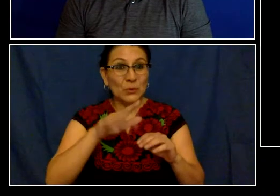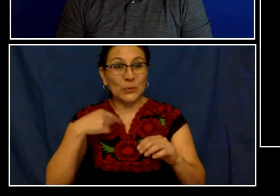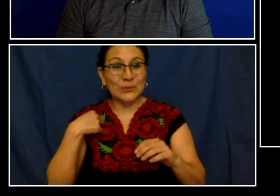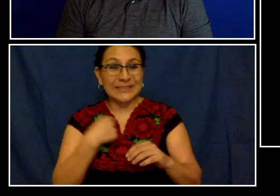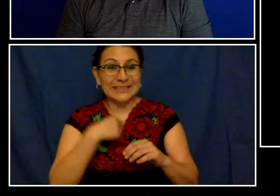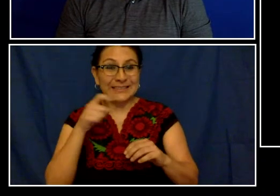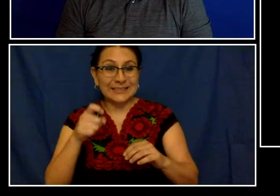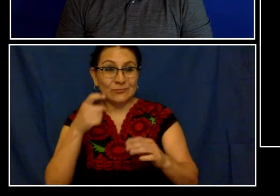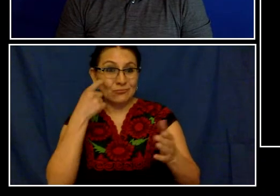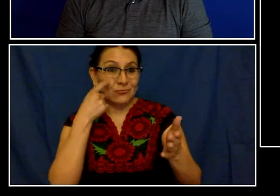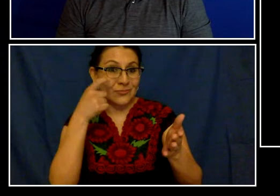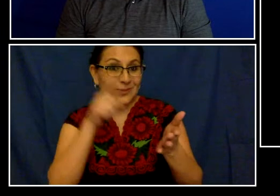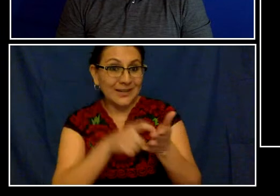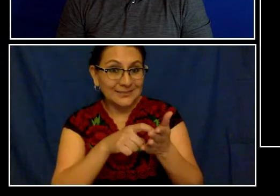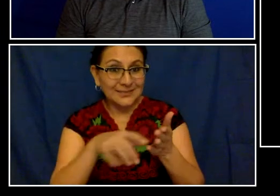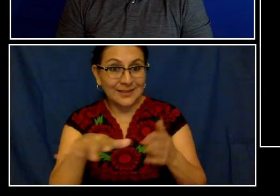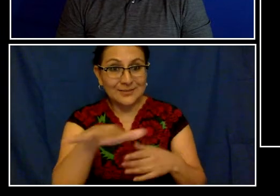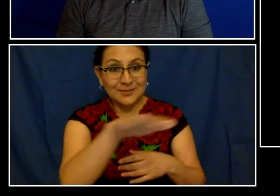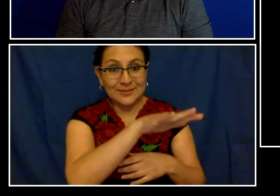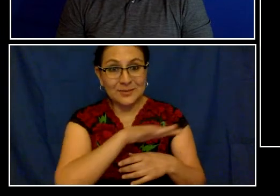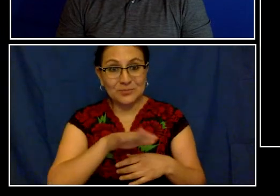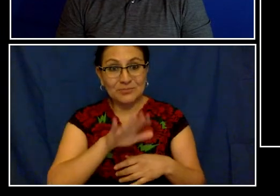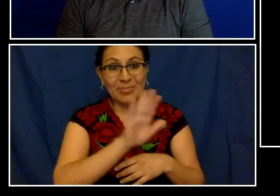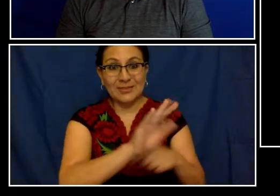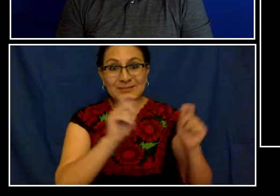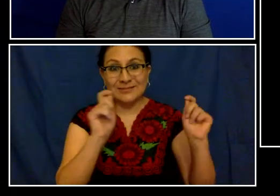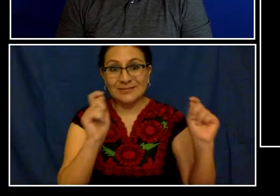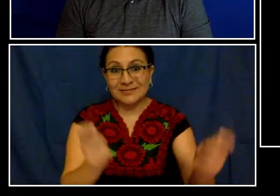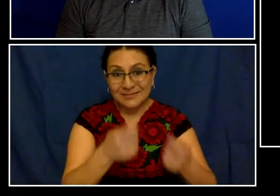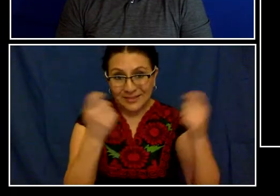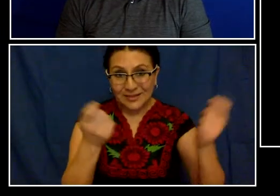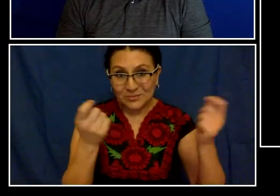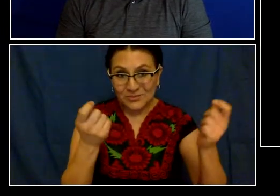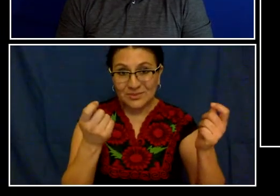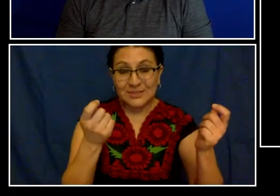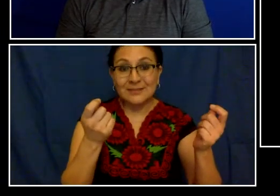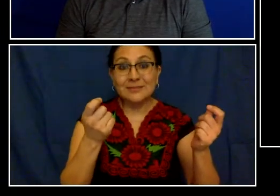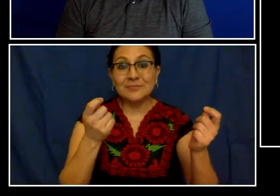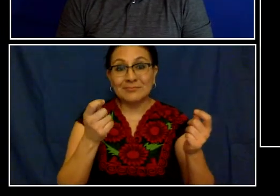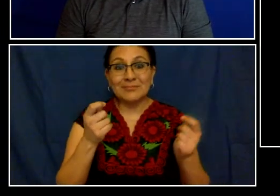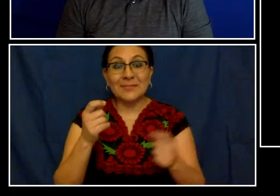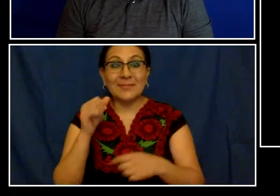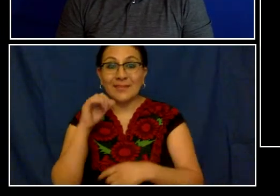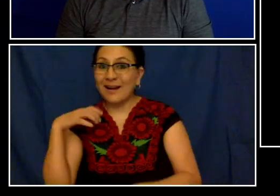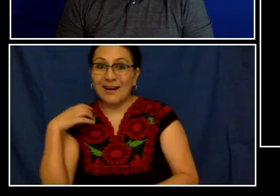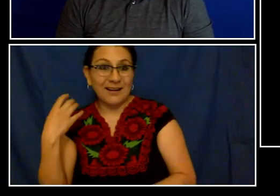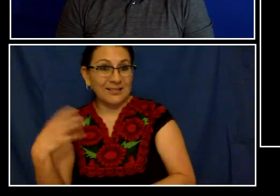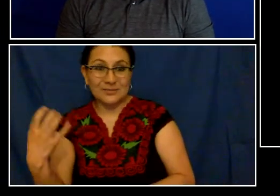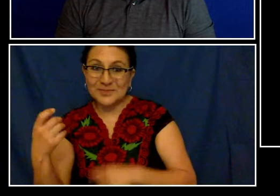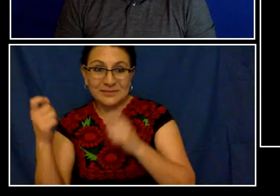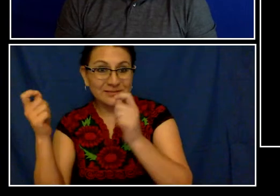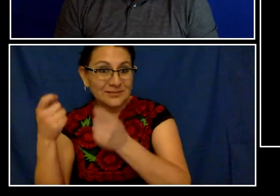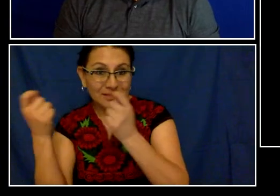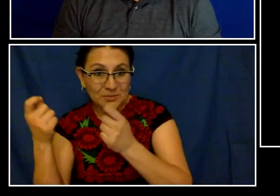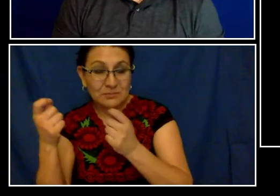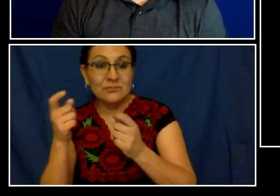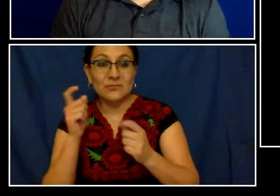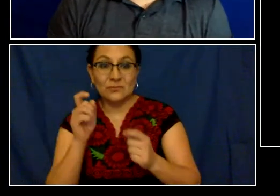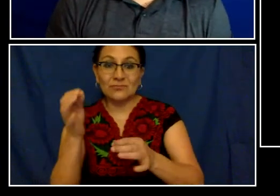so we have, people that we need to recognize, people we need to acknowledge and celebrate these